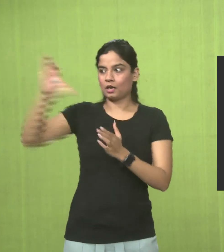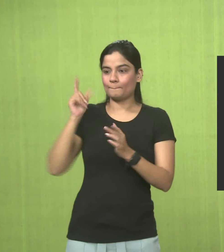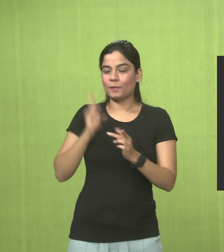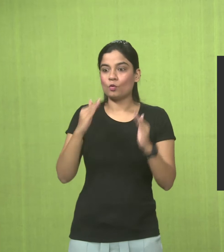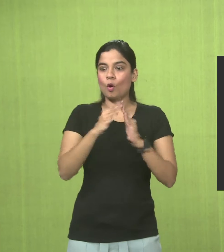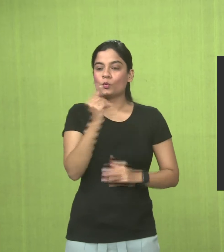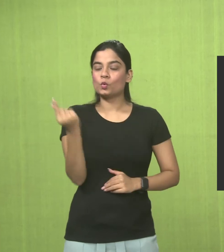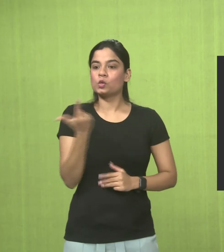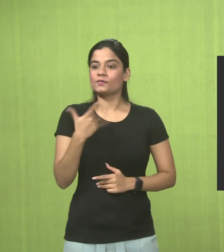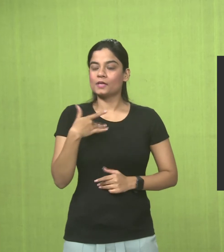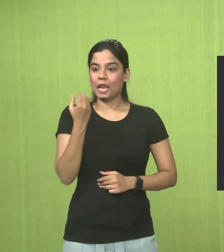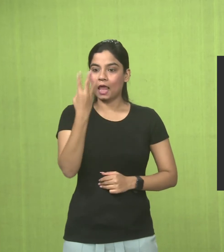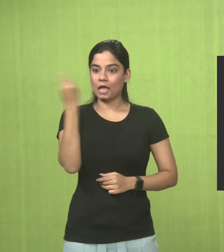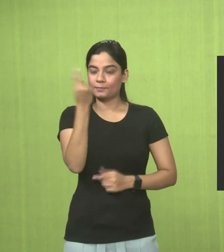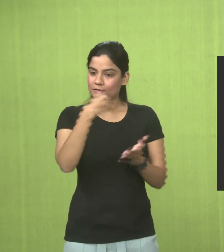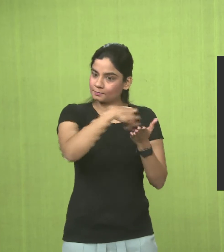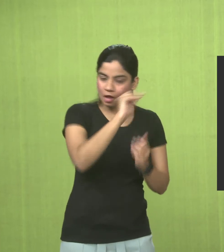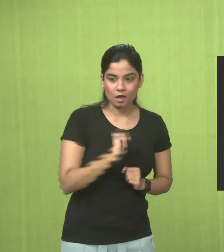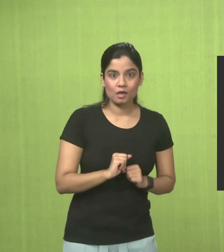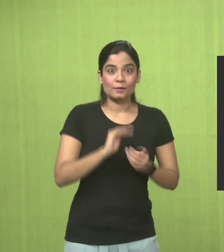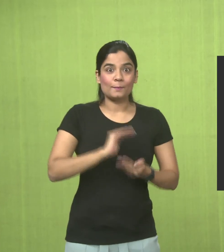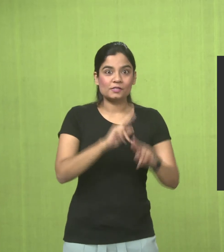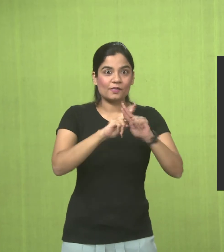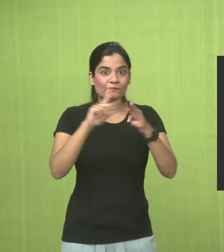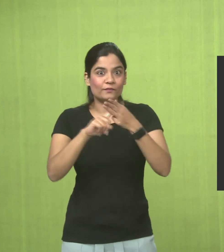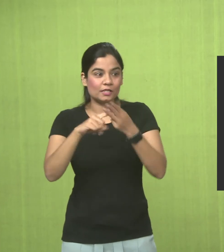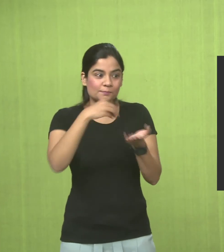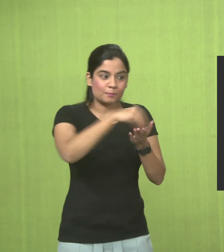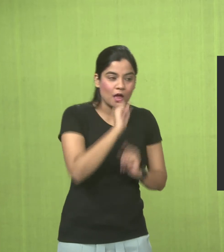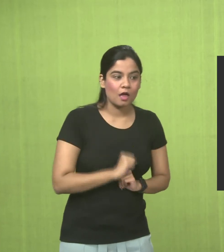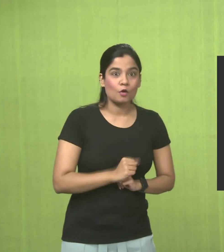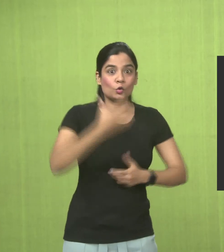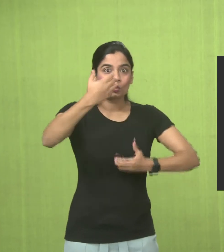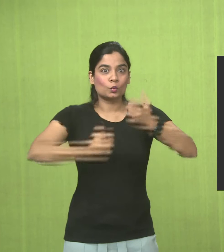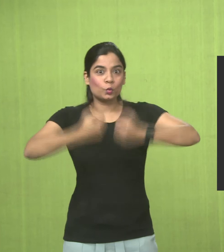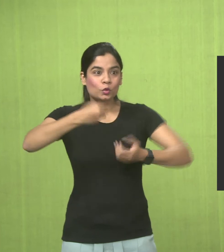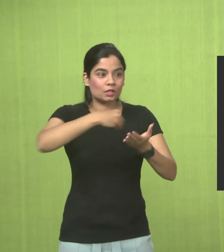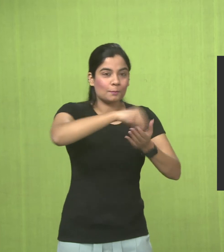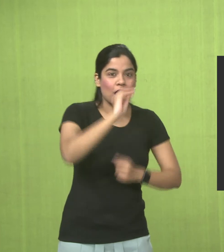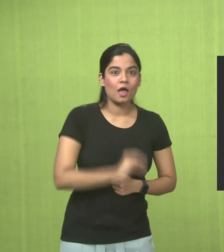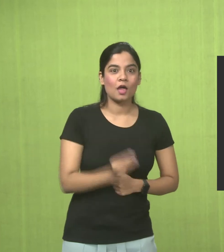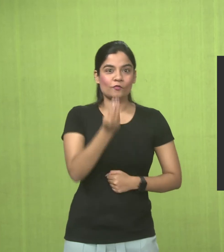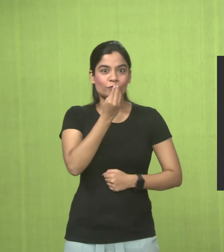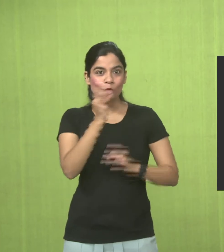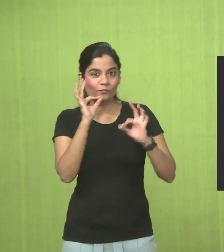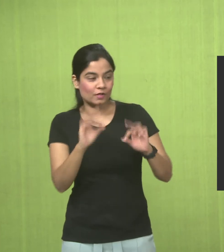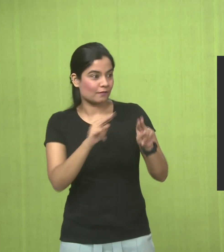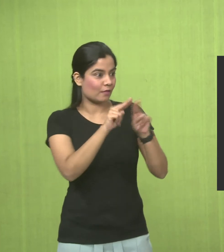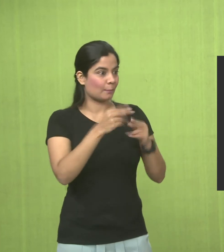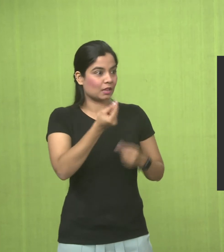it in a day? No. We have to use it according to management. We have to remember we have to pay our kids' fee, we have to pay for